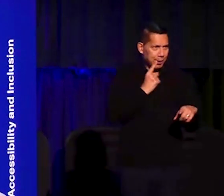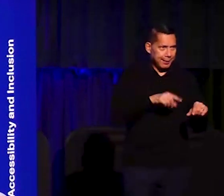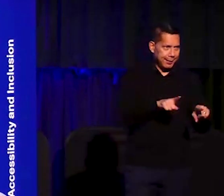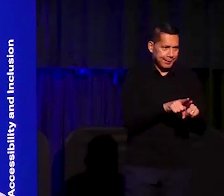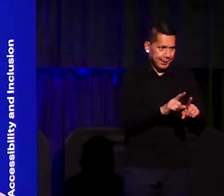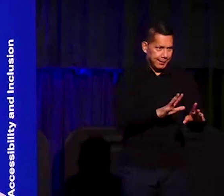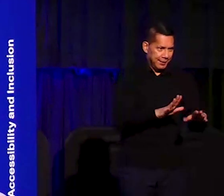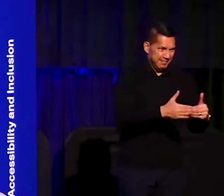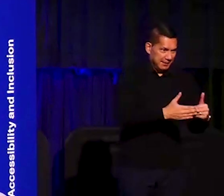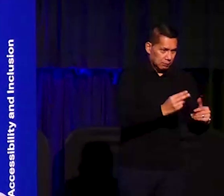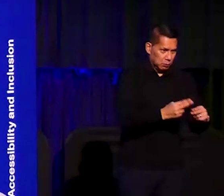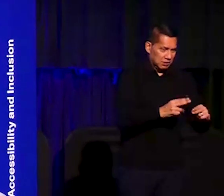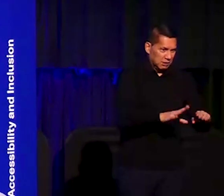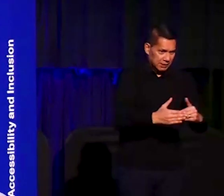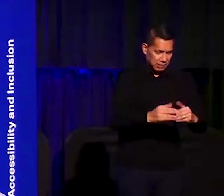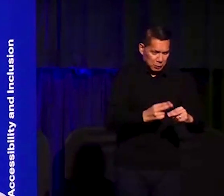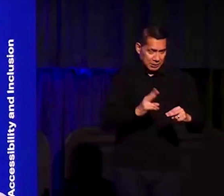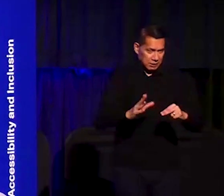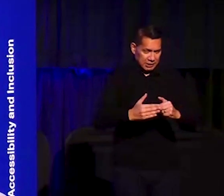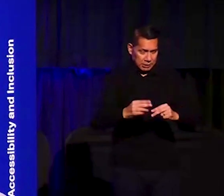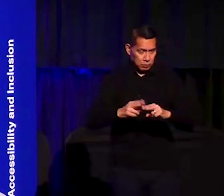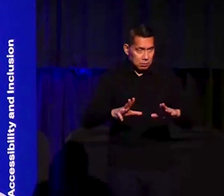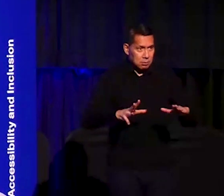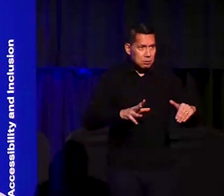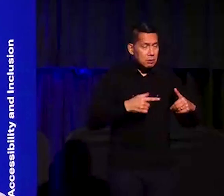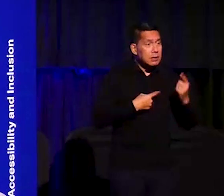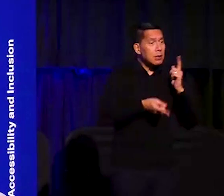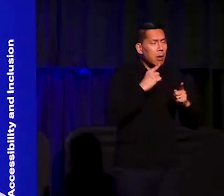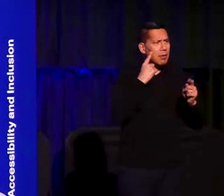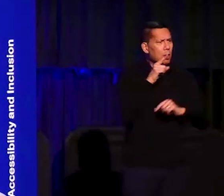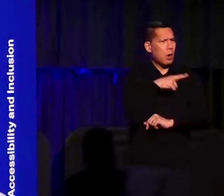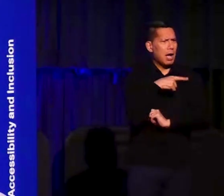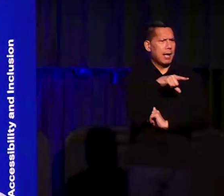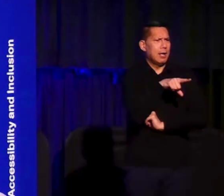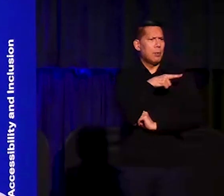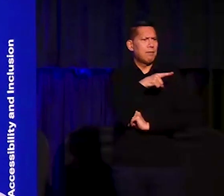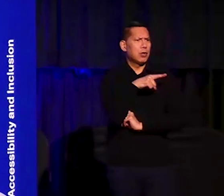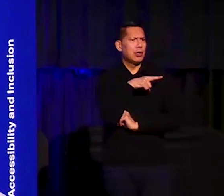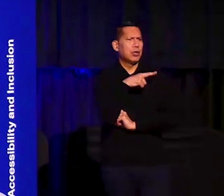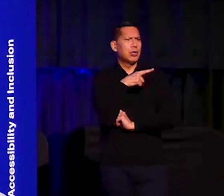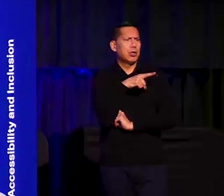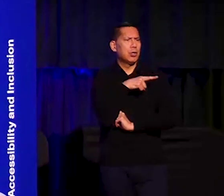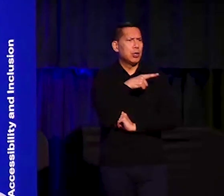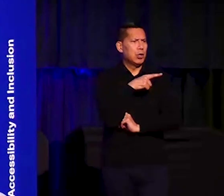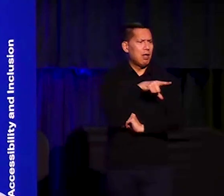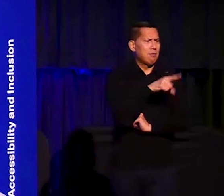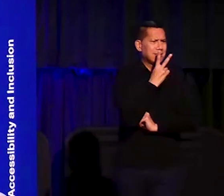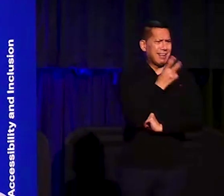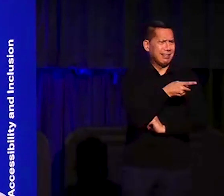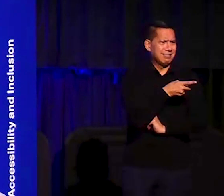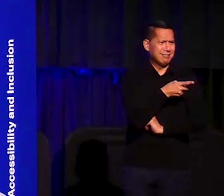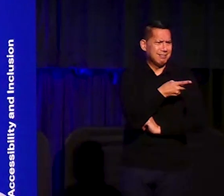ugly. Why, though? Why are they ugly? They don't have to be. There's no reason. Something ugly doesn't work better